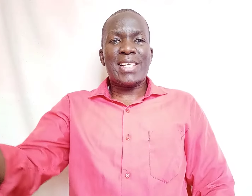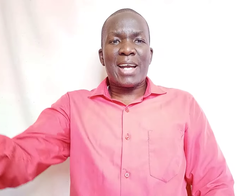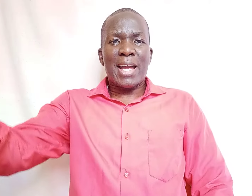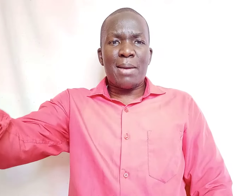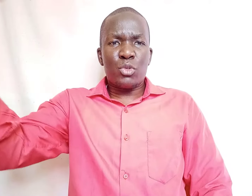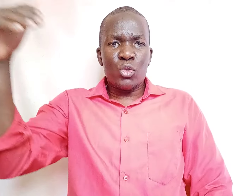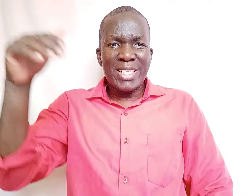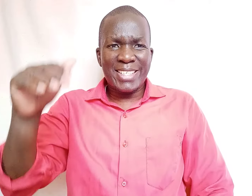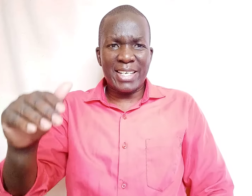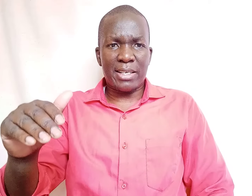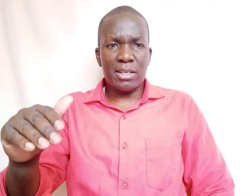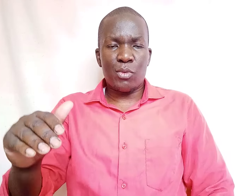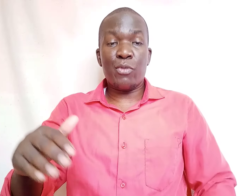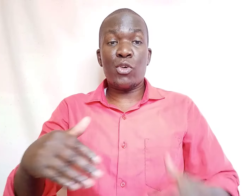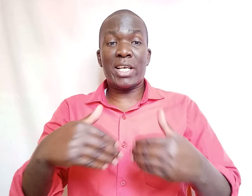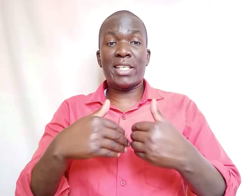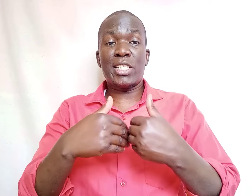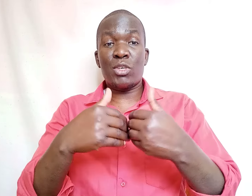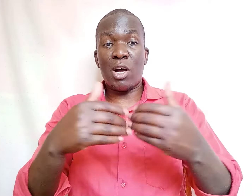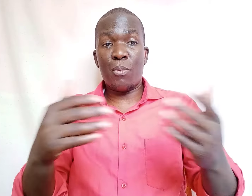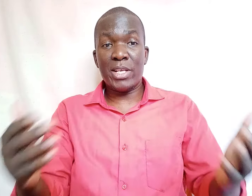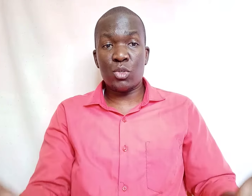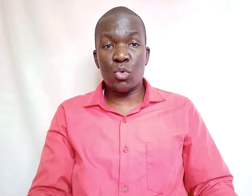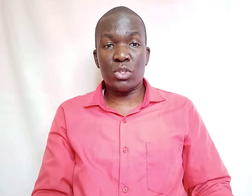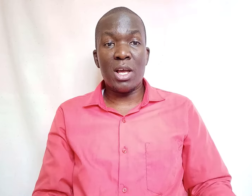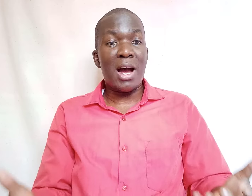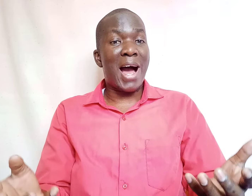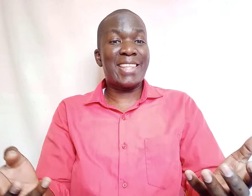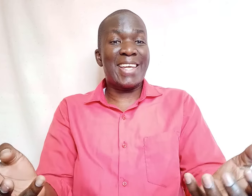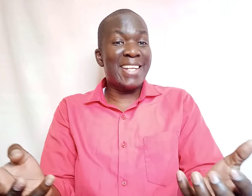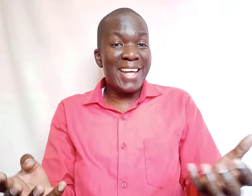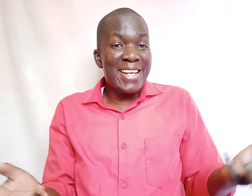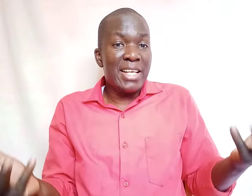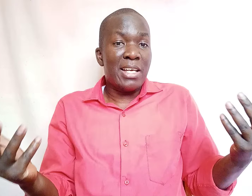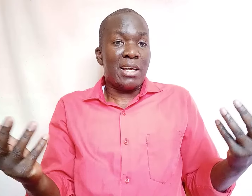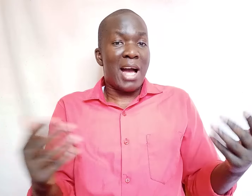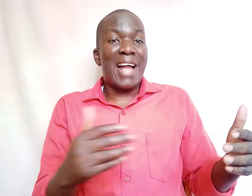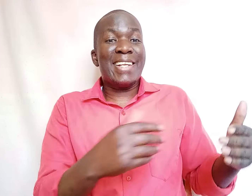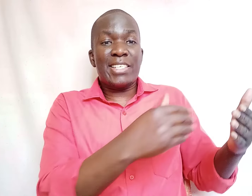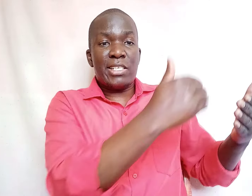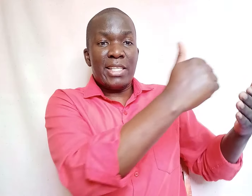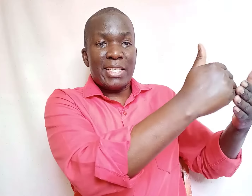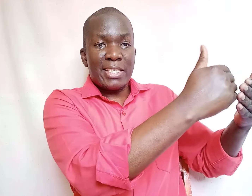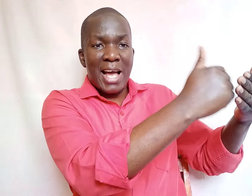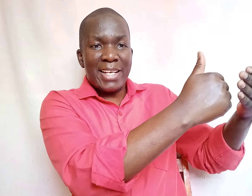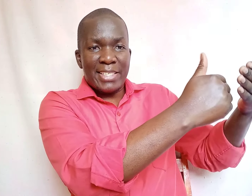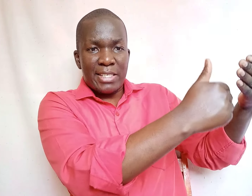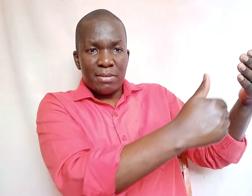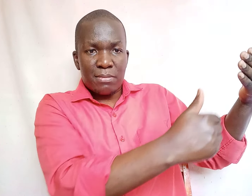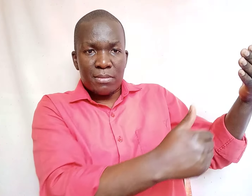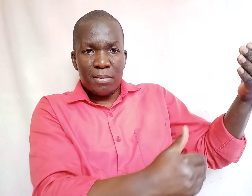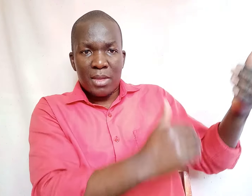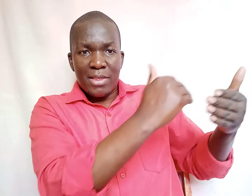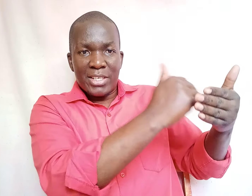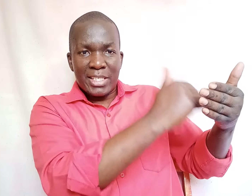it came to listing, when of course I said children are opening schools and they need a list, this is a list. This is